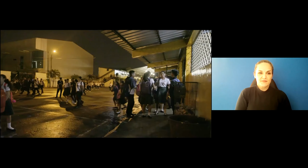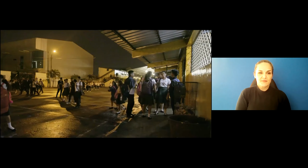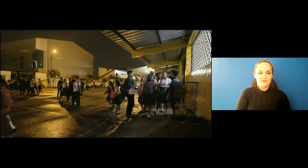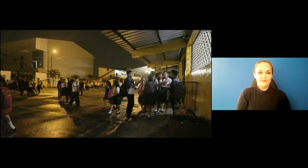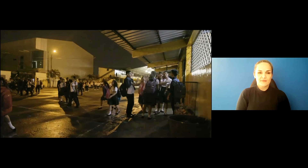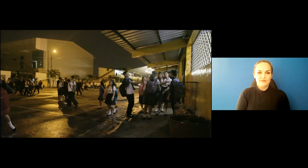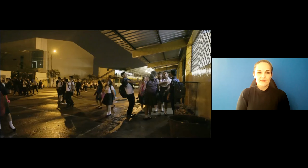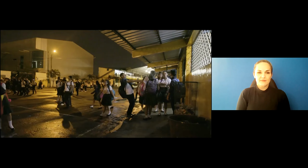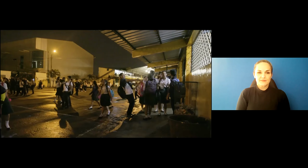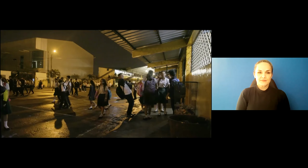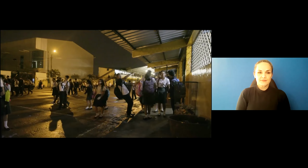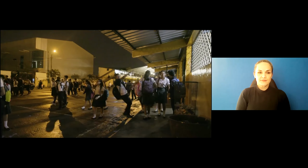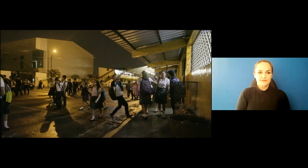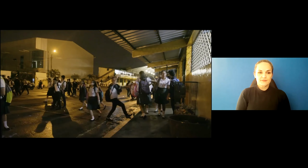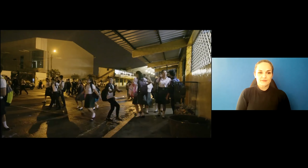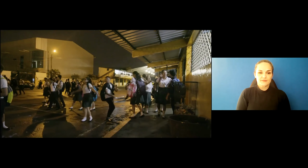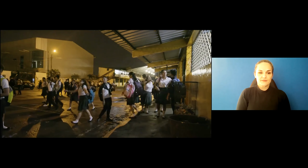students.